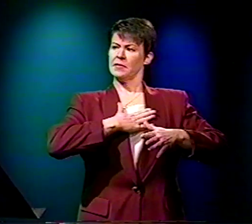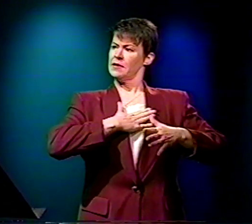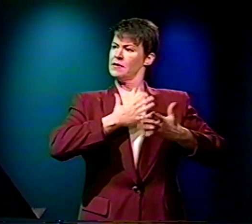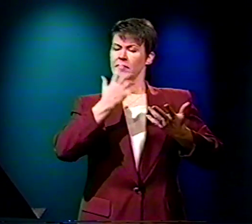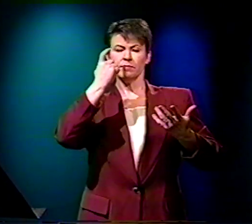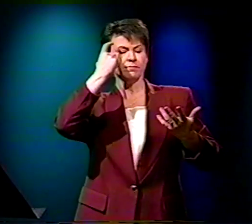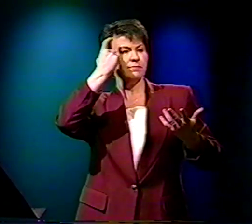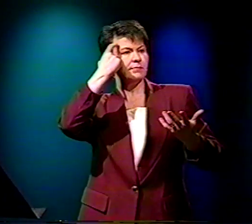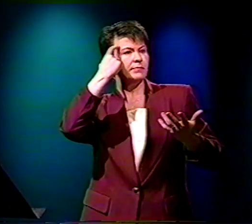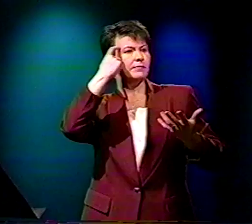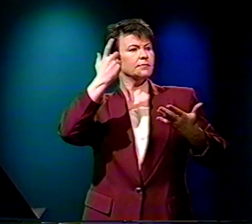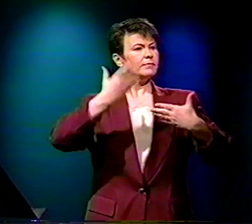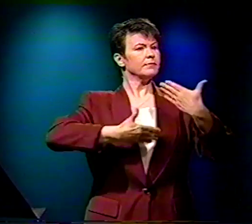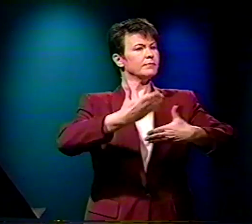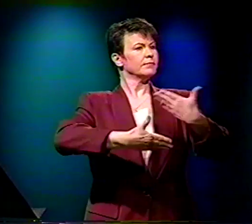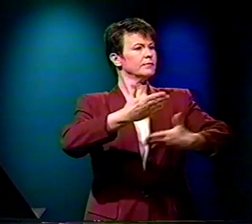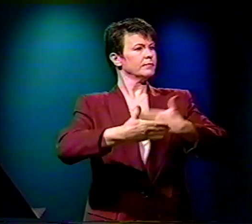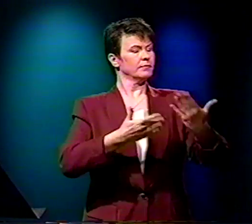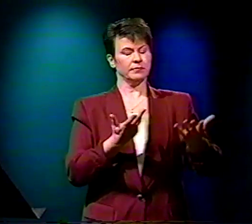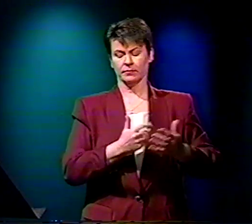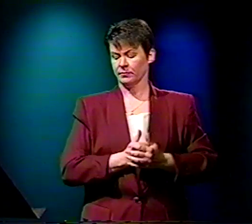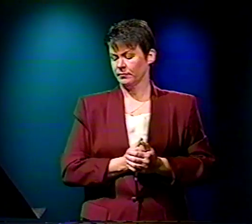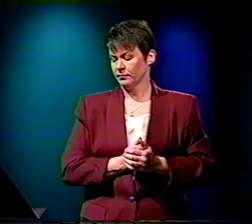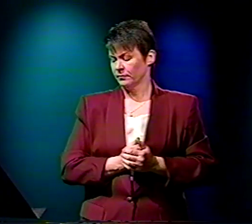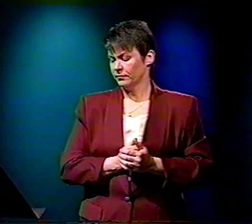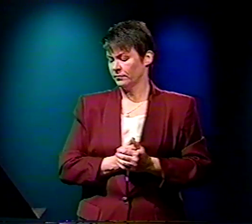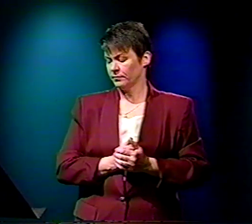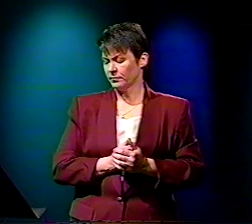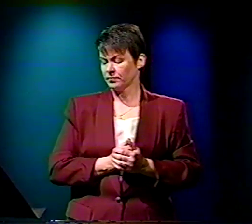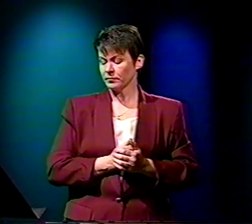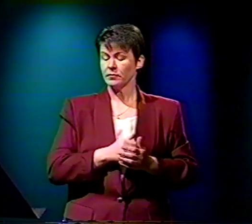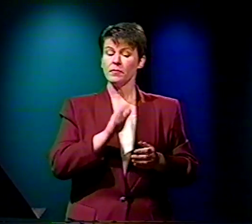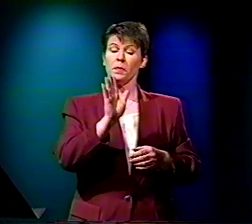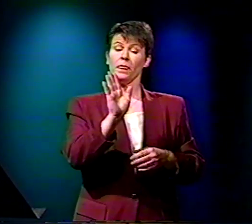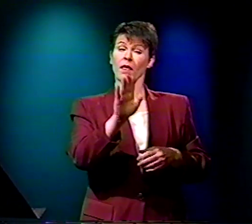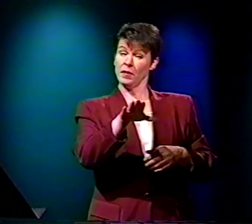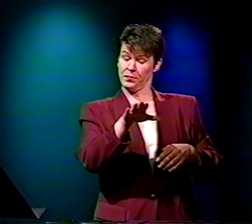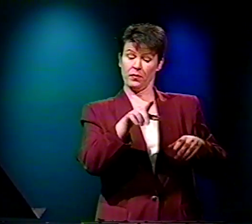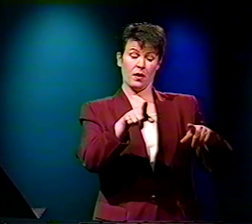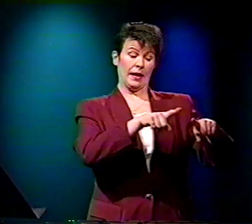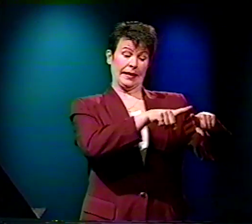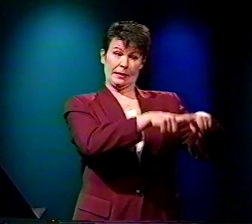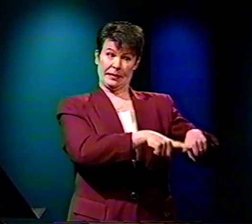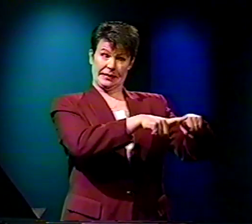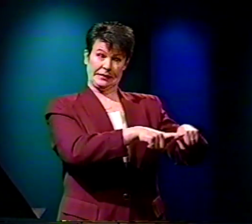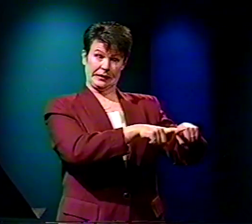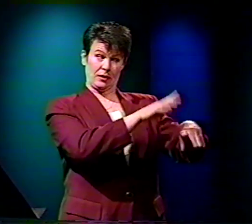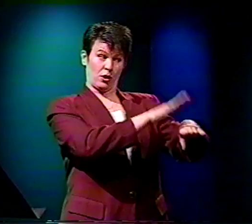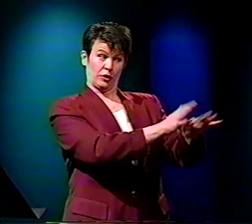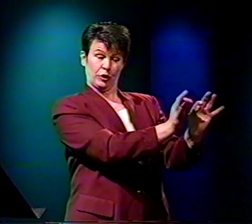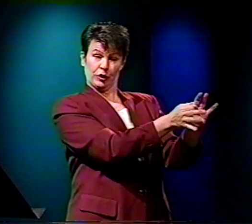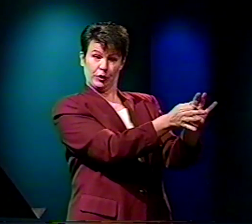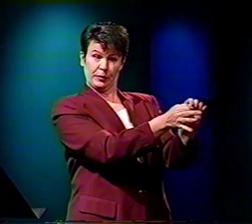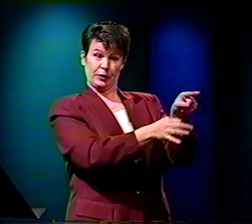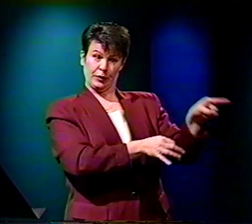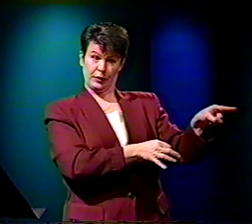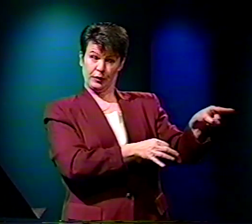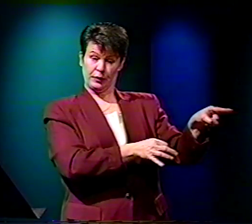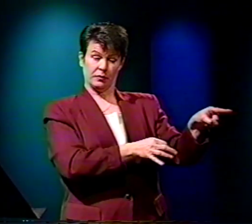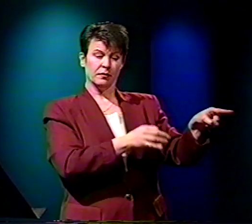to keep use of my own senses and how I want the communication to take place. And